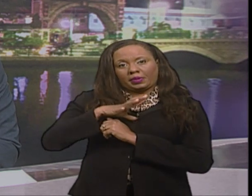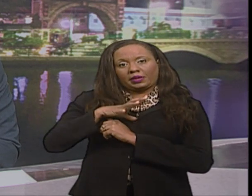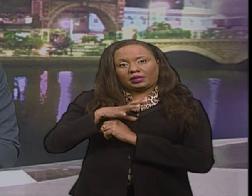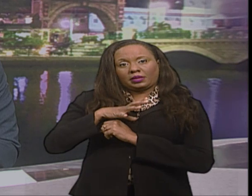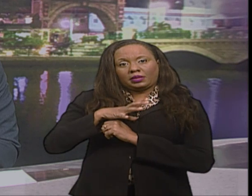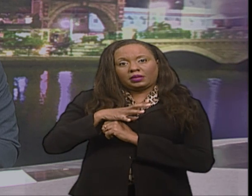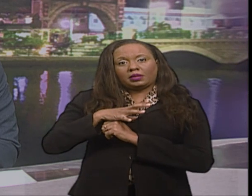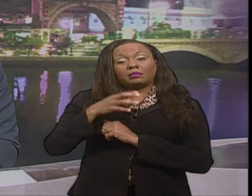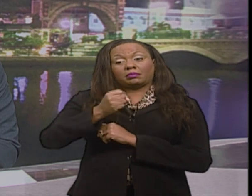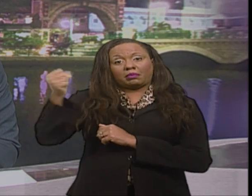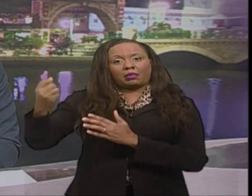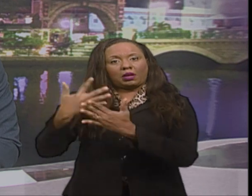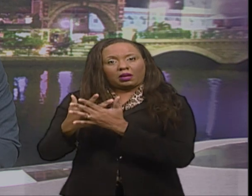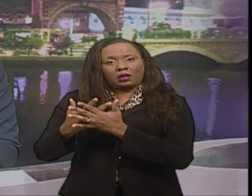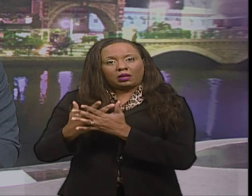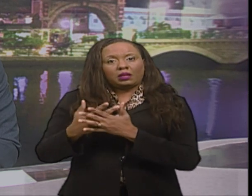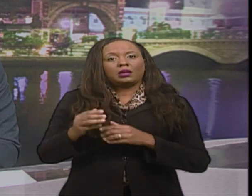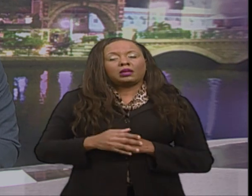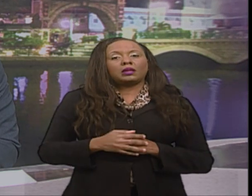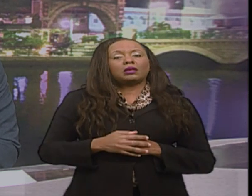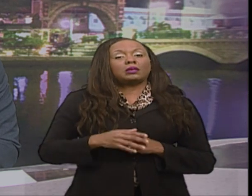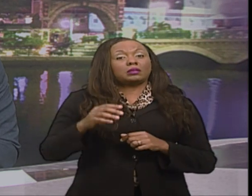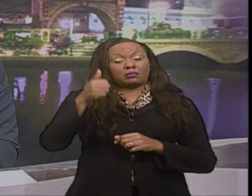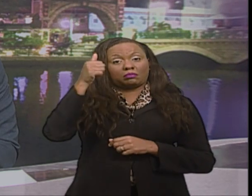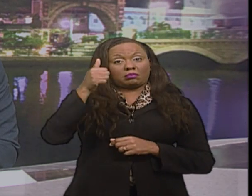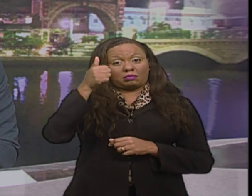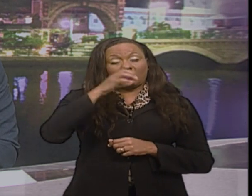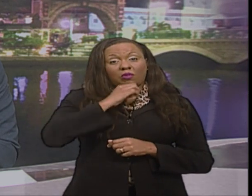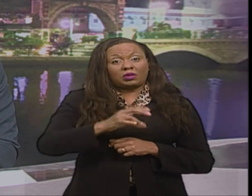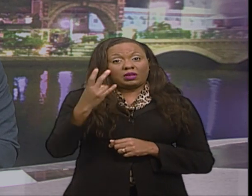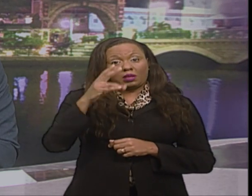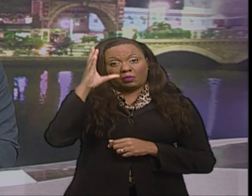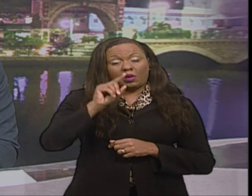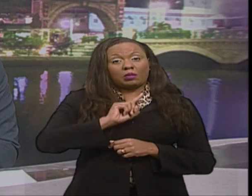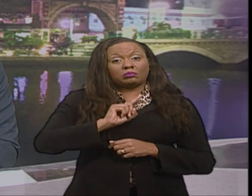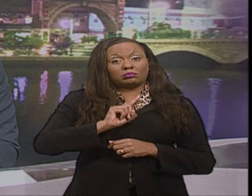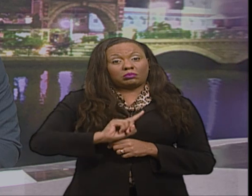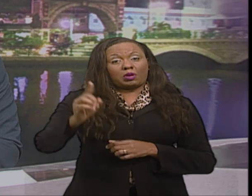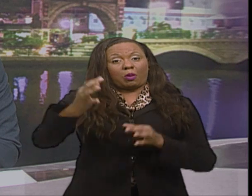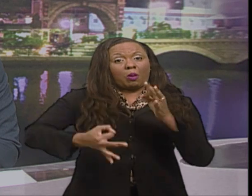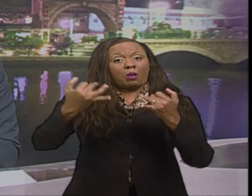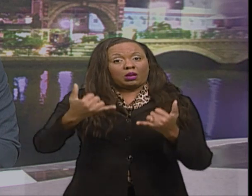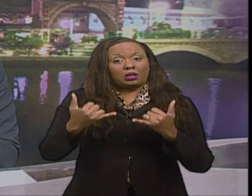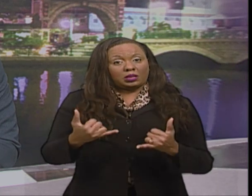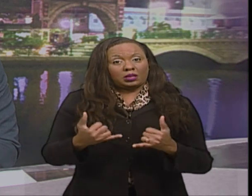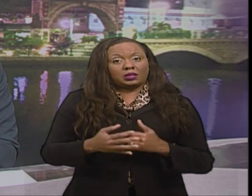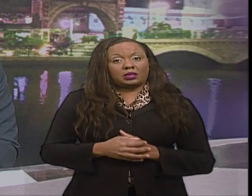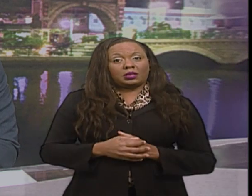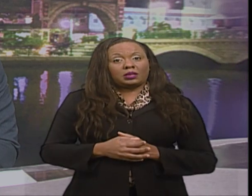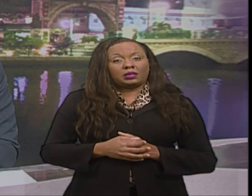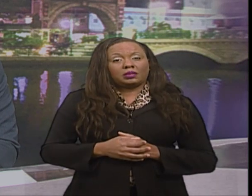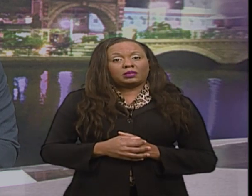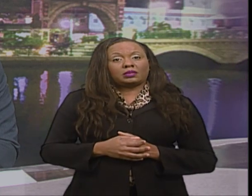Cody Wiggins of Scarborough Christ Church had his day in court today, where he faced the charge of serious bodily harm. Codrington, 23 years,